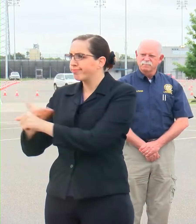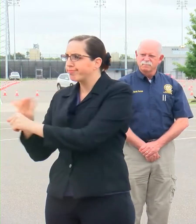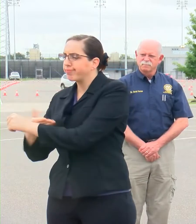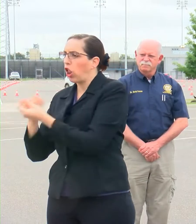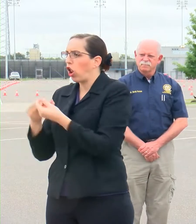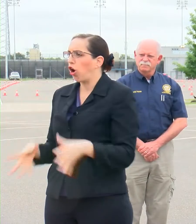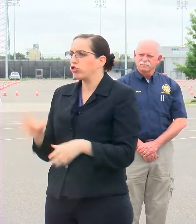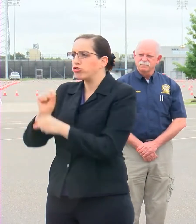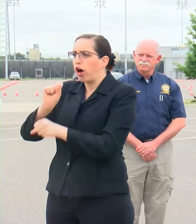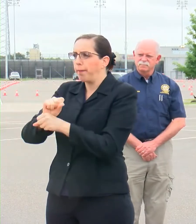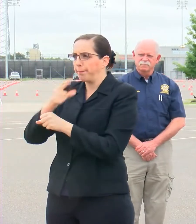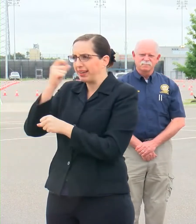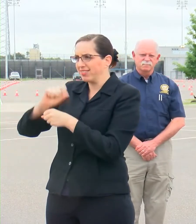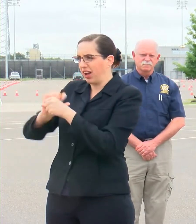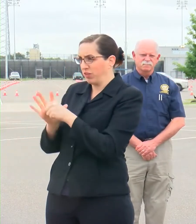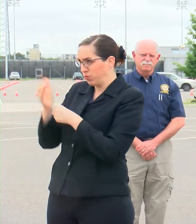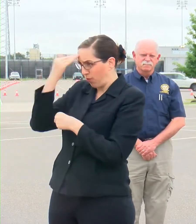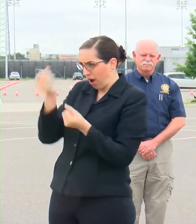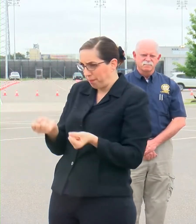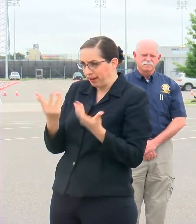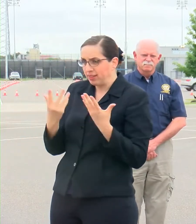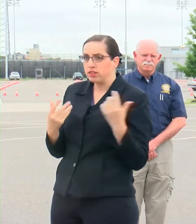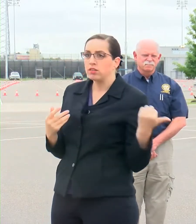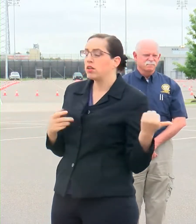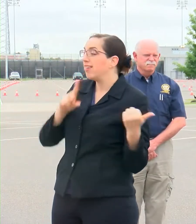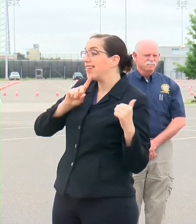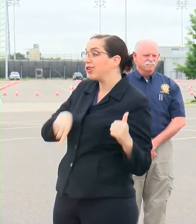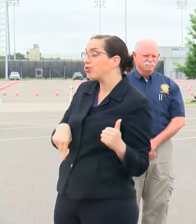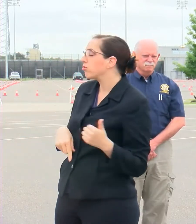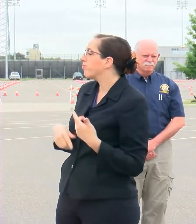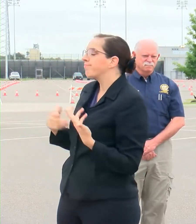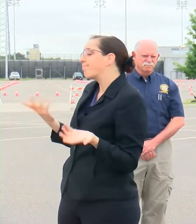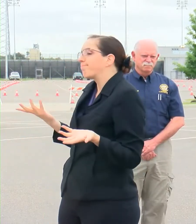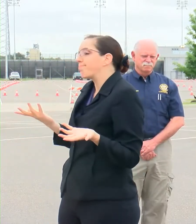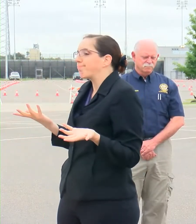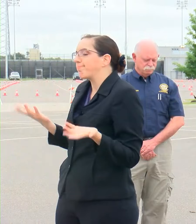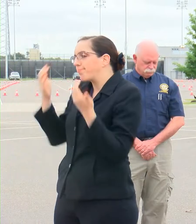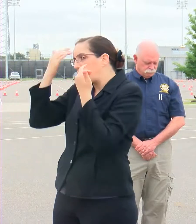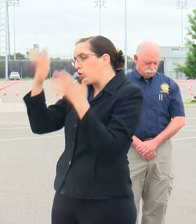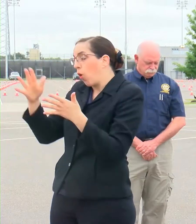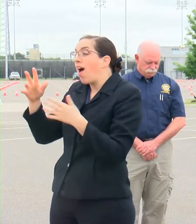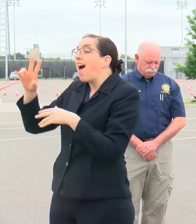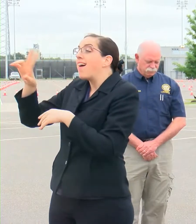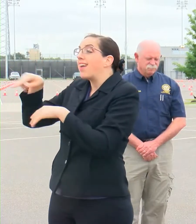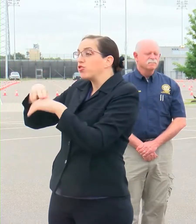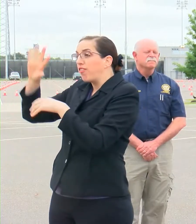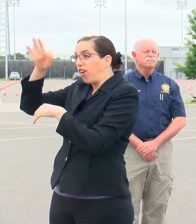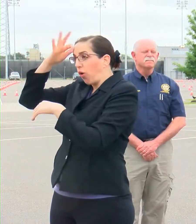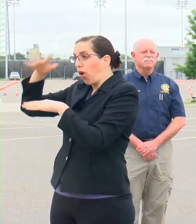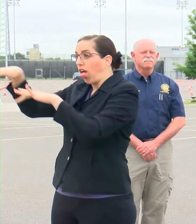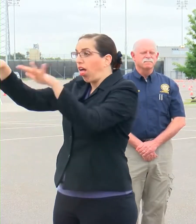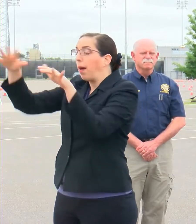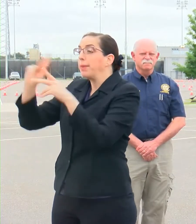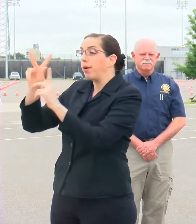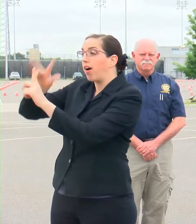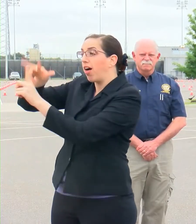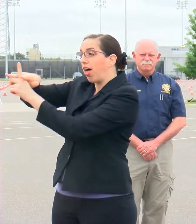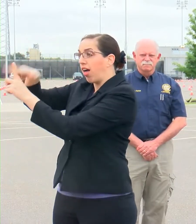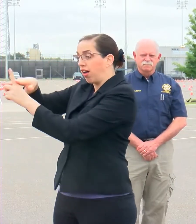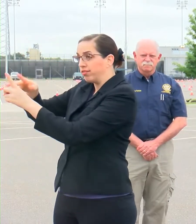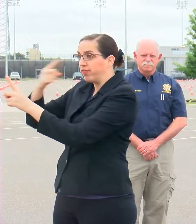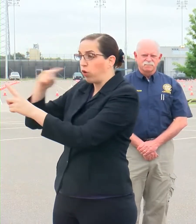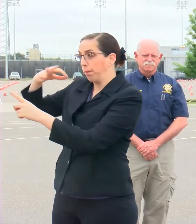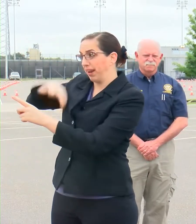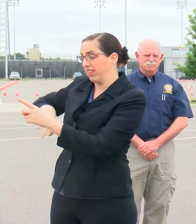due to COVID-19? That I don't know. Based on the reports that came out on the national level, the number of people who filed for unemployment benefits